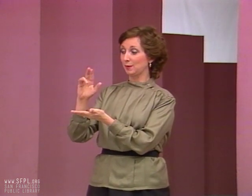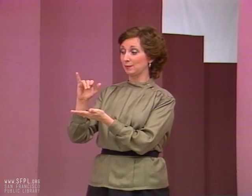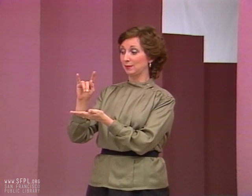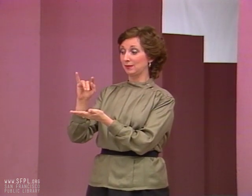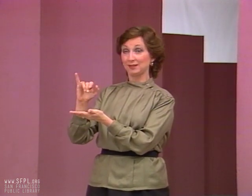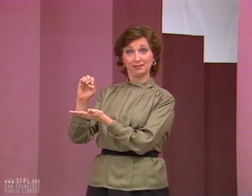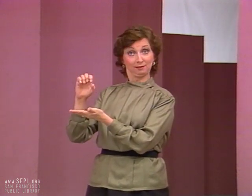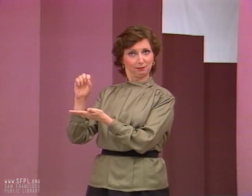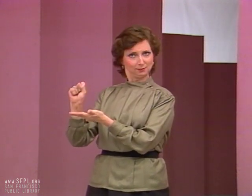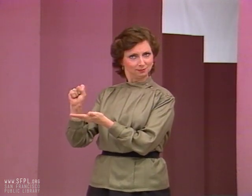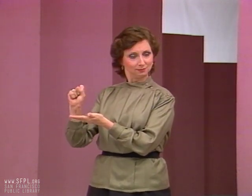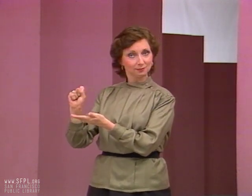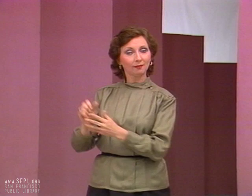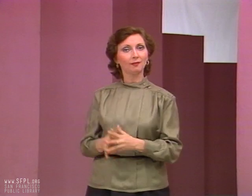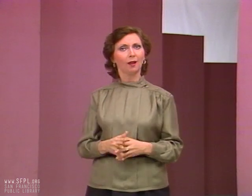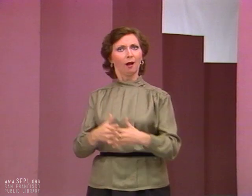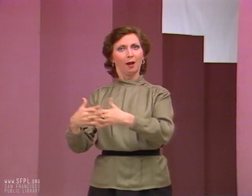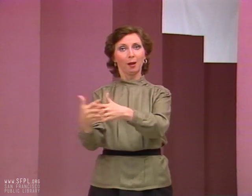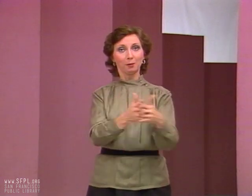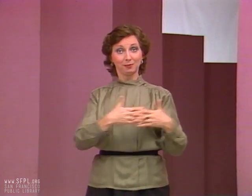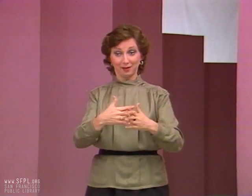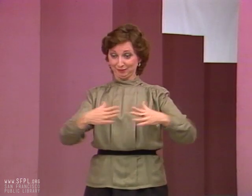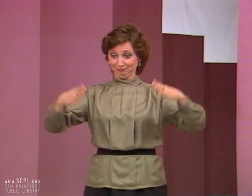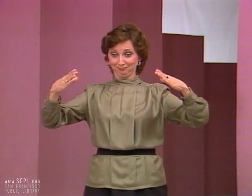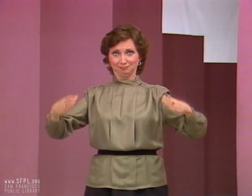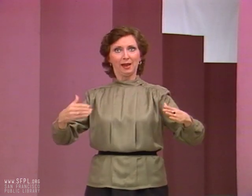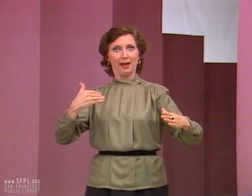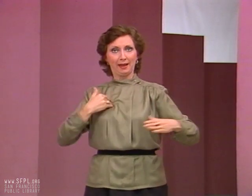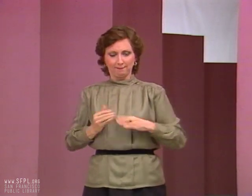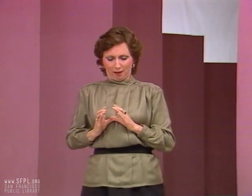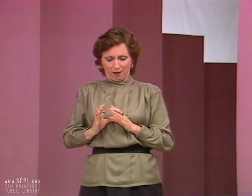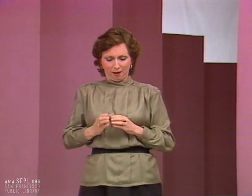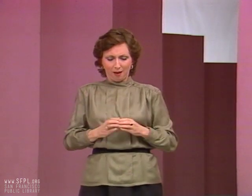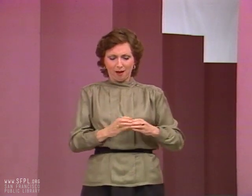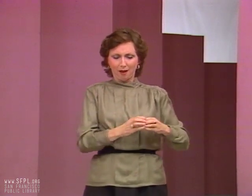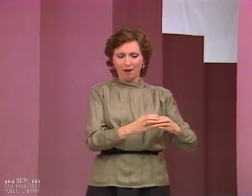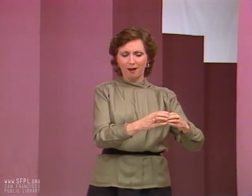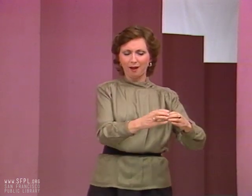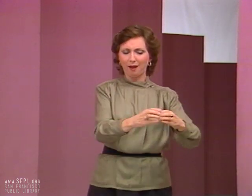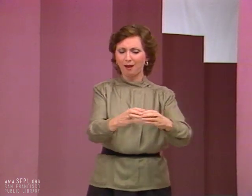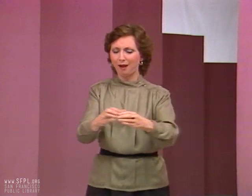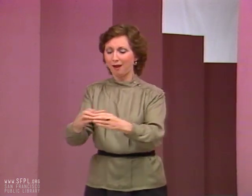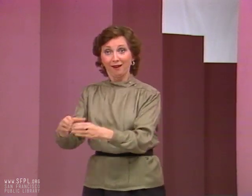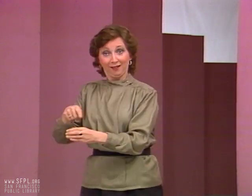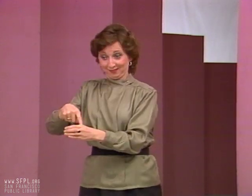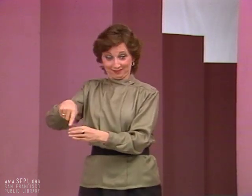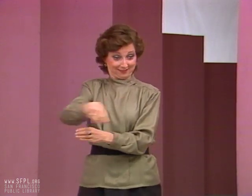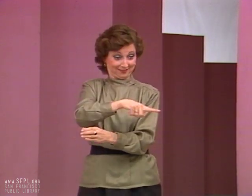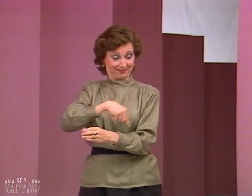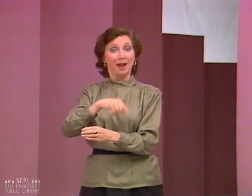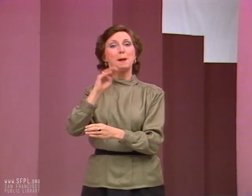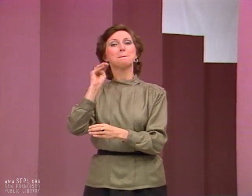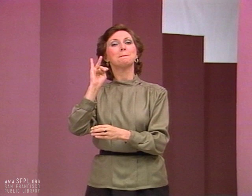community. America is made up of many minority groups, and one of these is the deaf